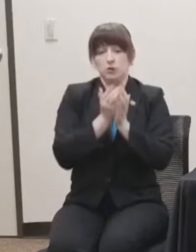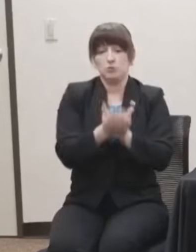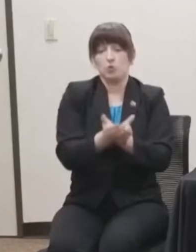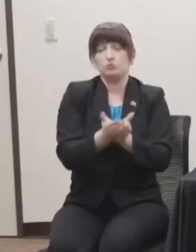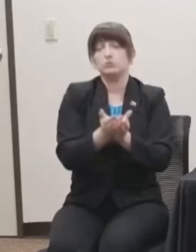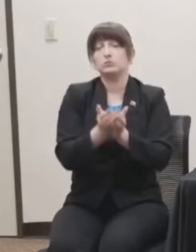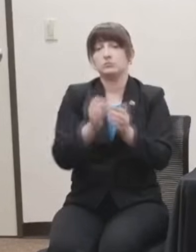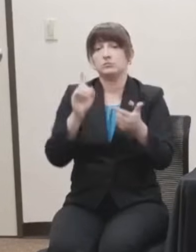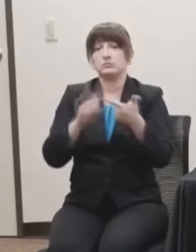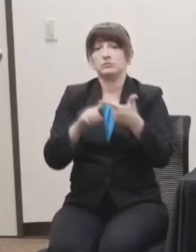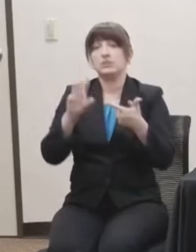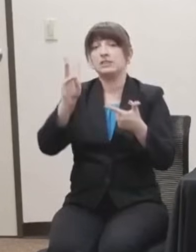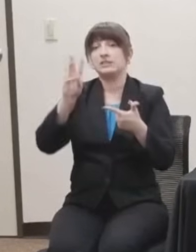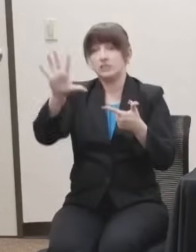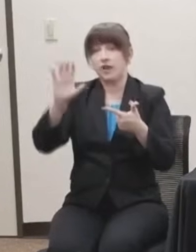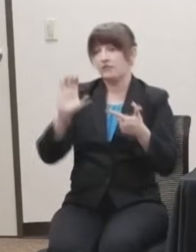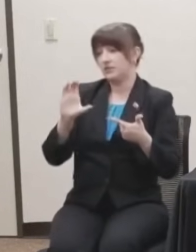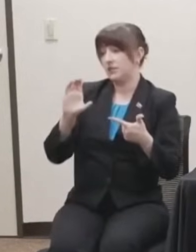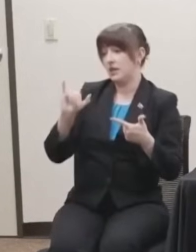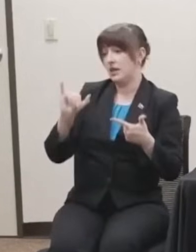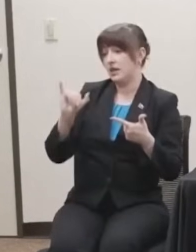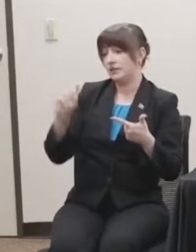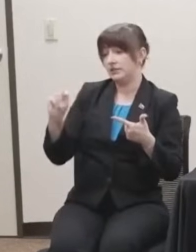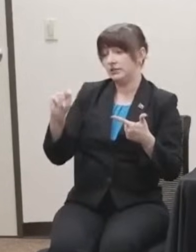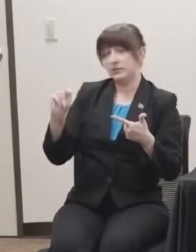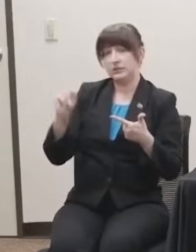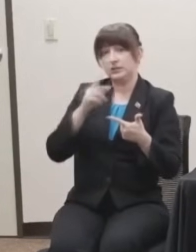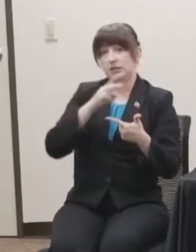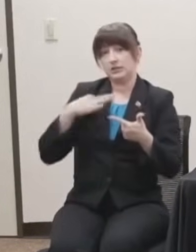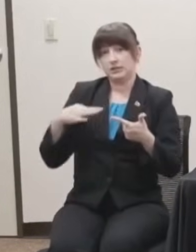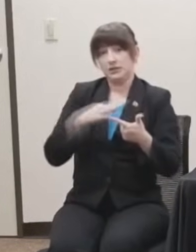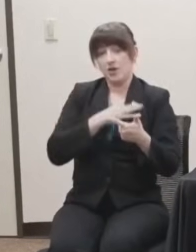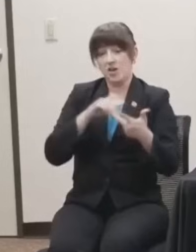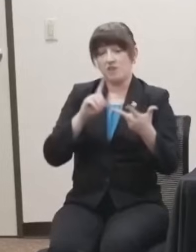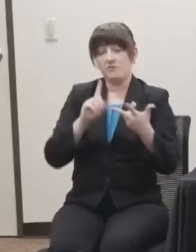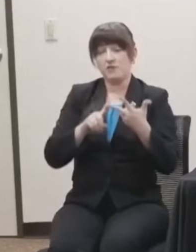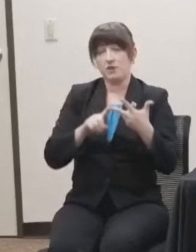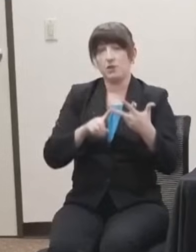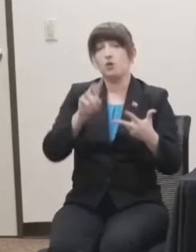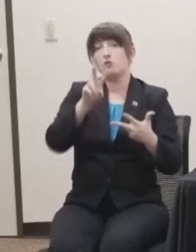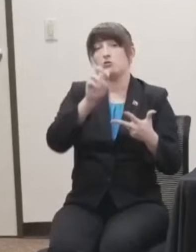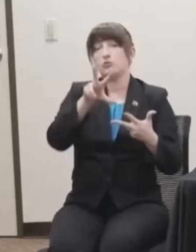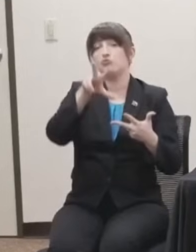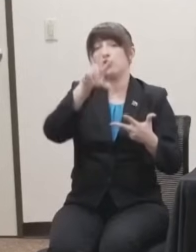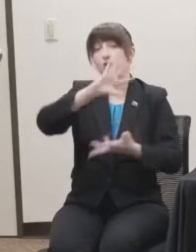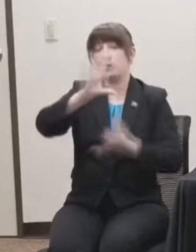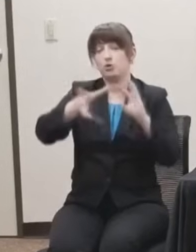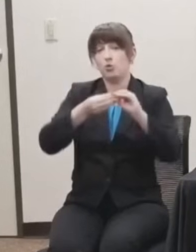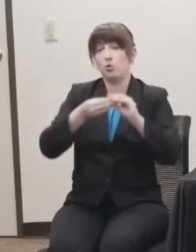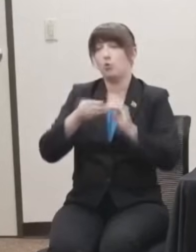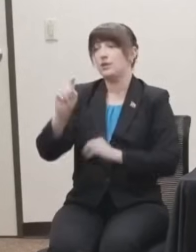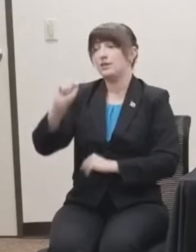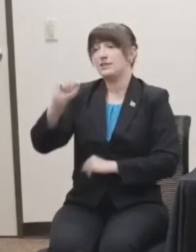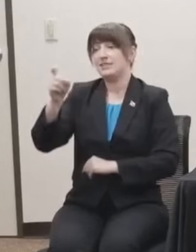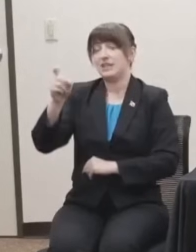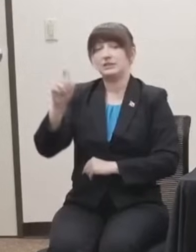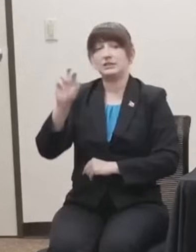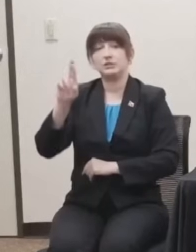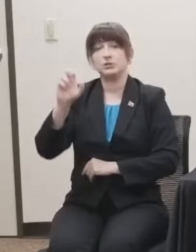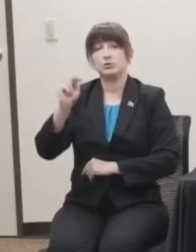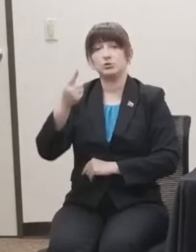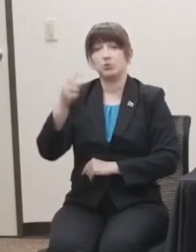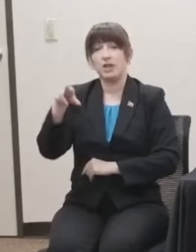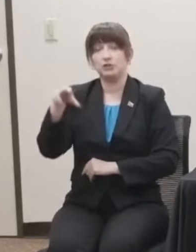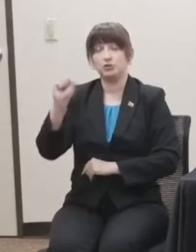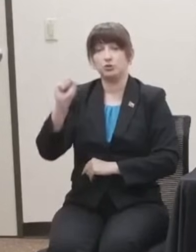65 CID personnel assigned, over 230 in total, 11 Texas Rangers, 28 from our Special Operations Group, our